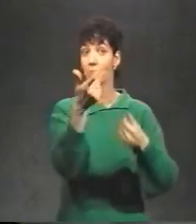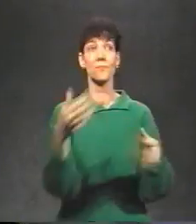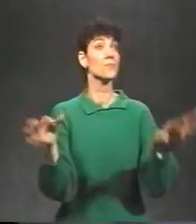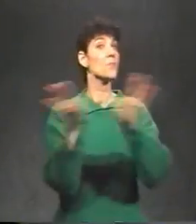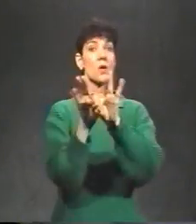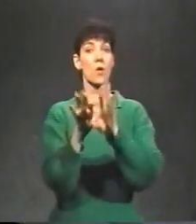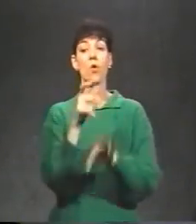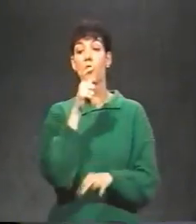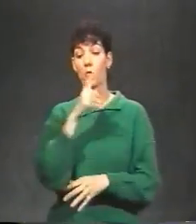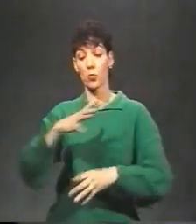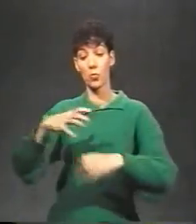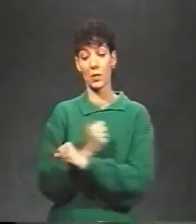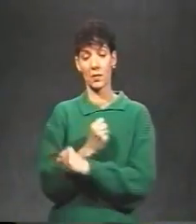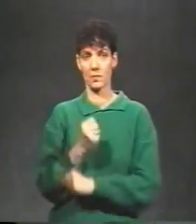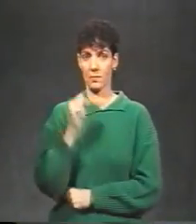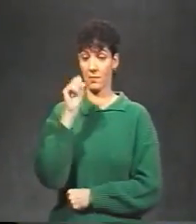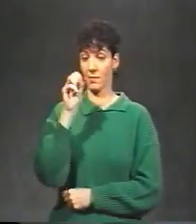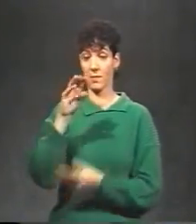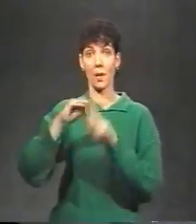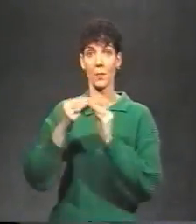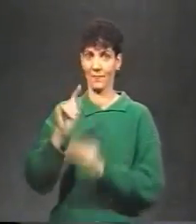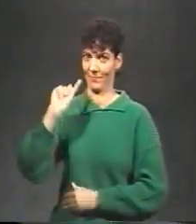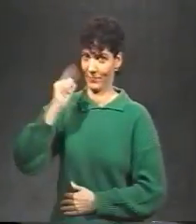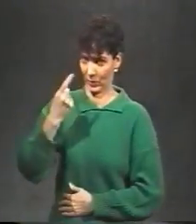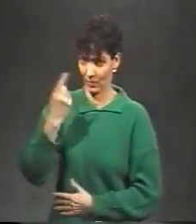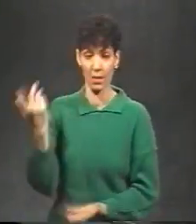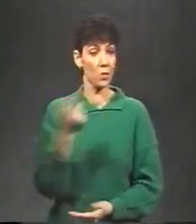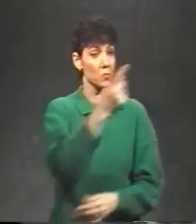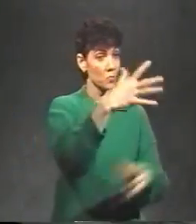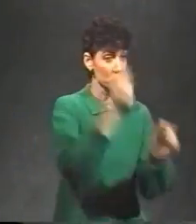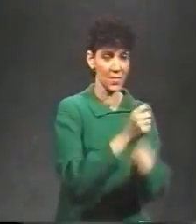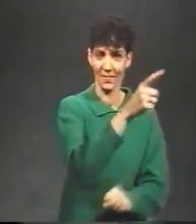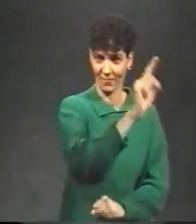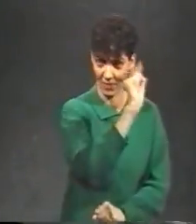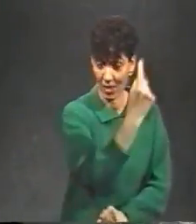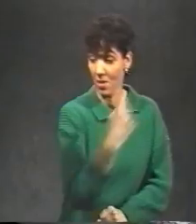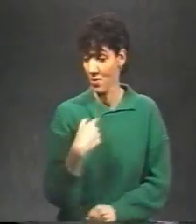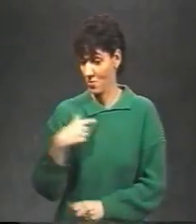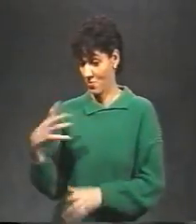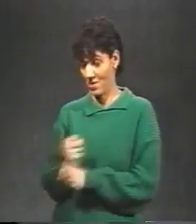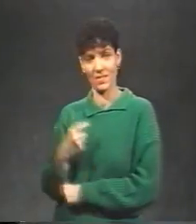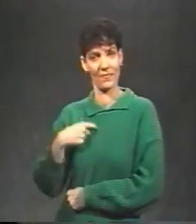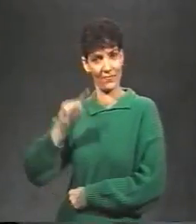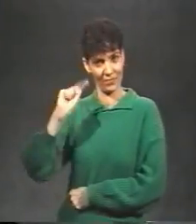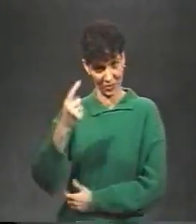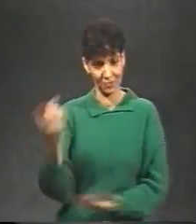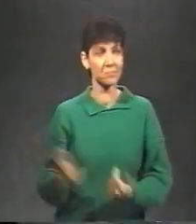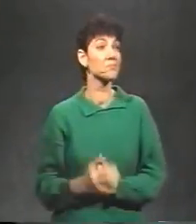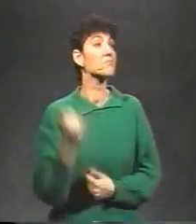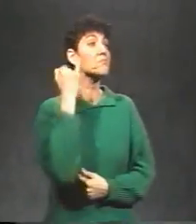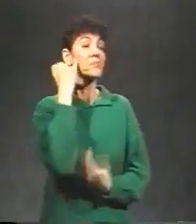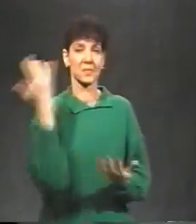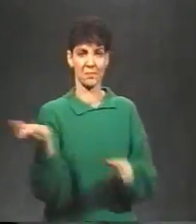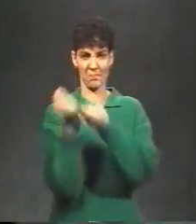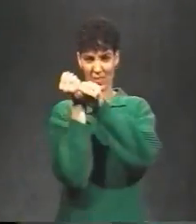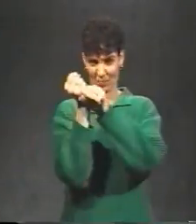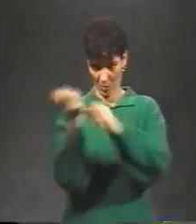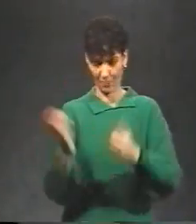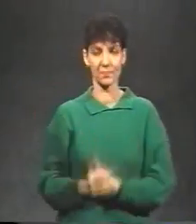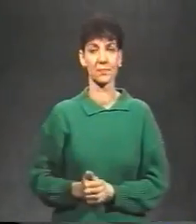opposition score is signed further out in front of or to the side of the signer. In giving the results of a game, the winning